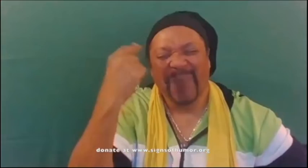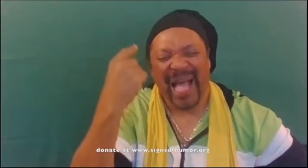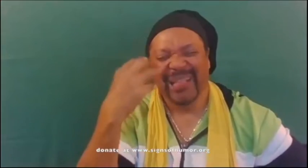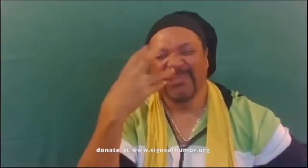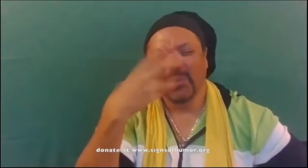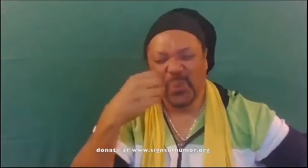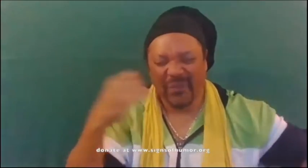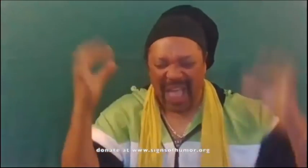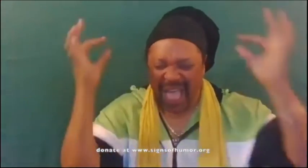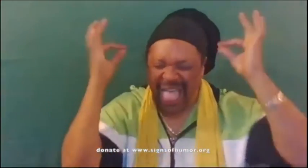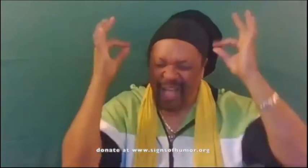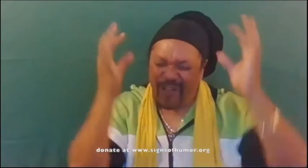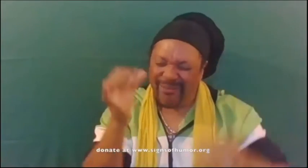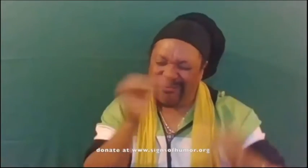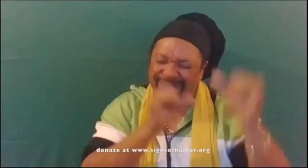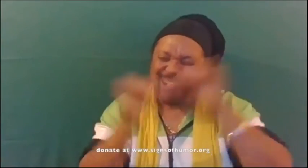that's why I loves being Black.